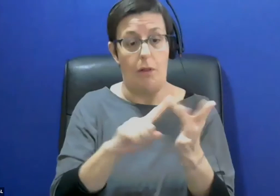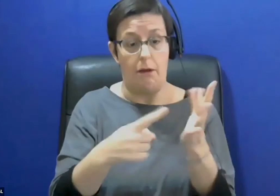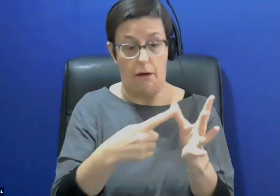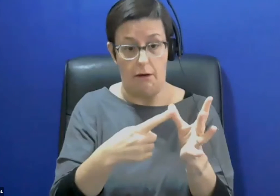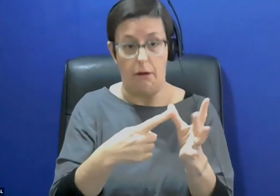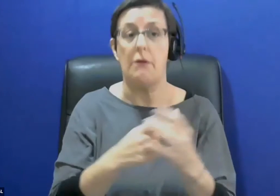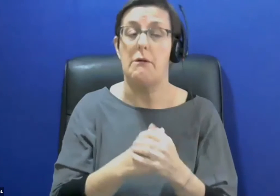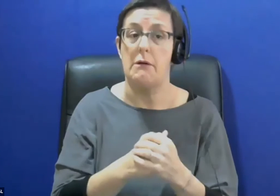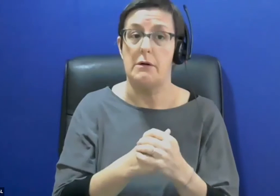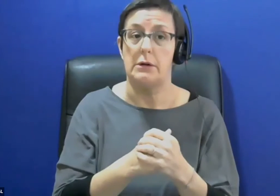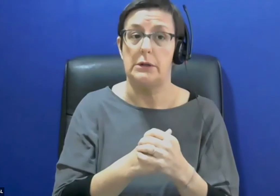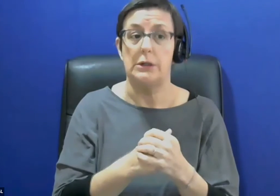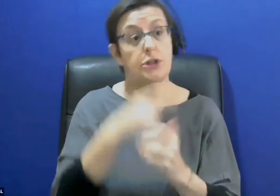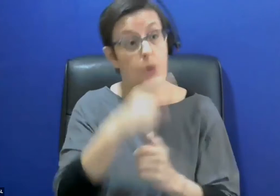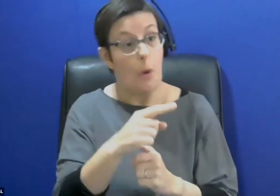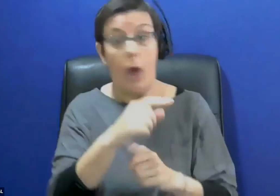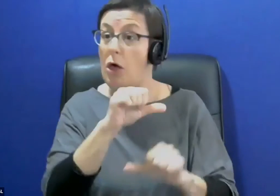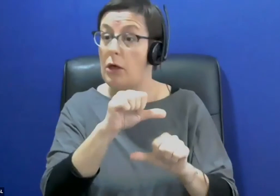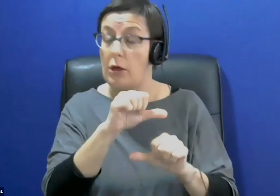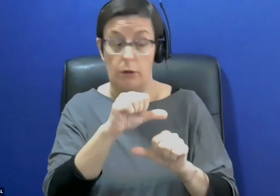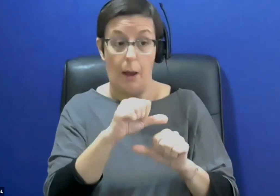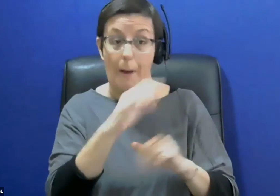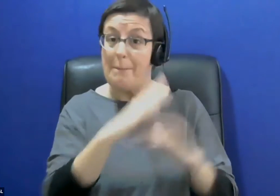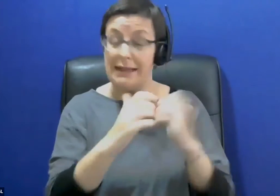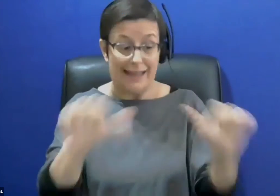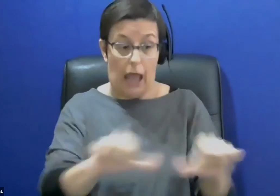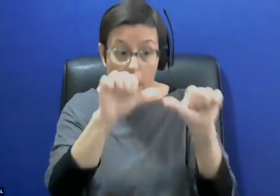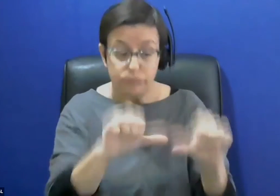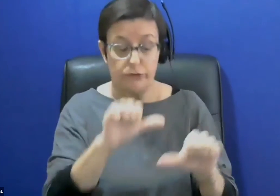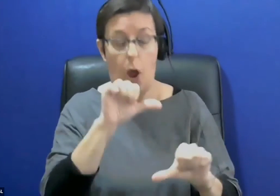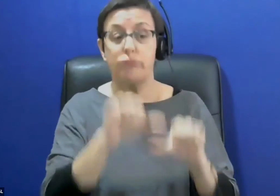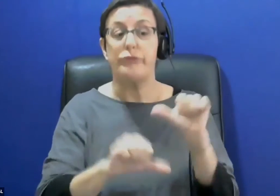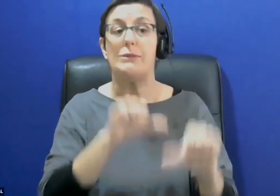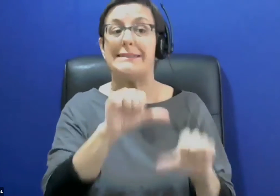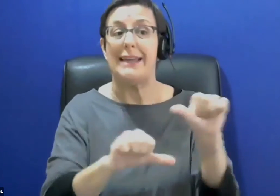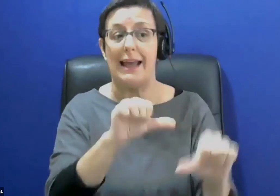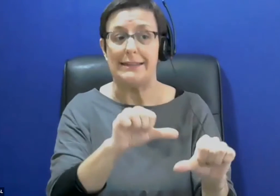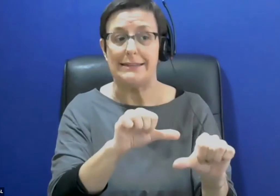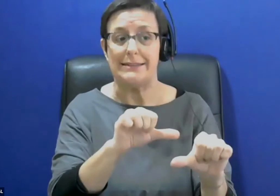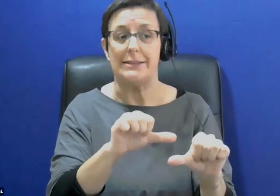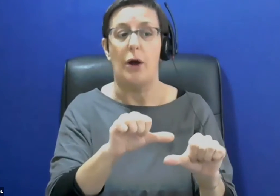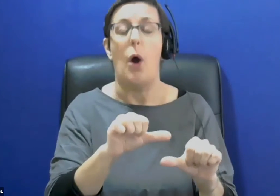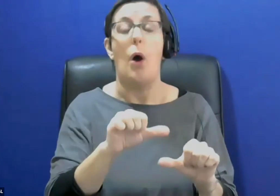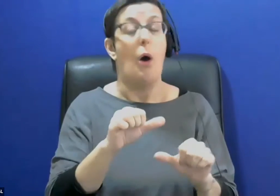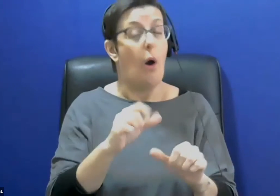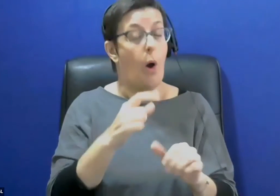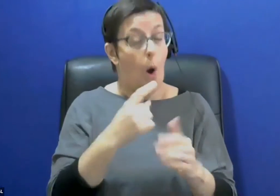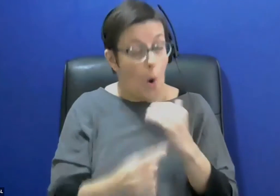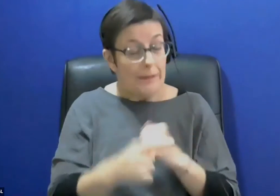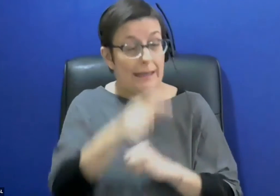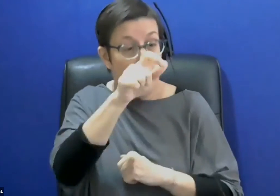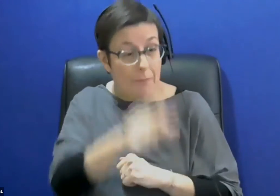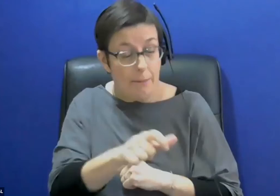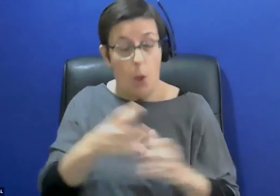which buildings are approved means that buildings are only assessed by people with disabilities once the building has